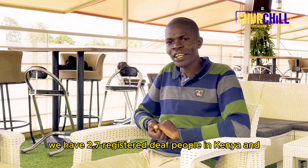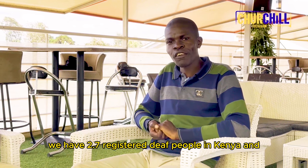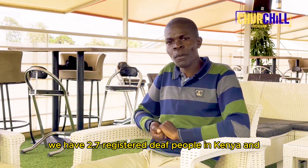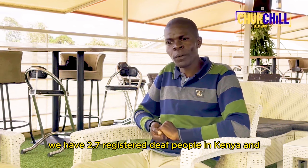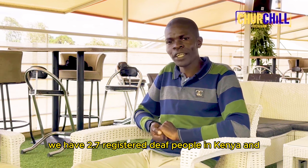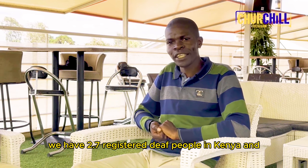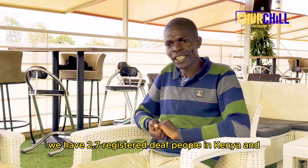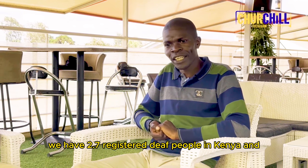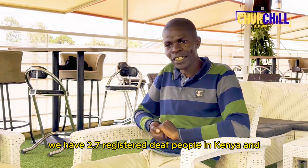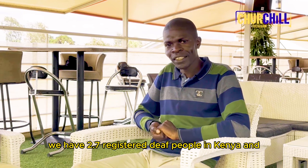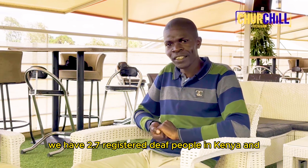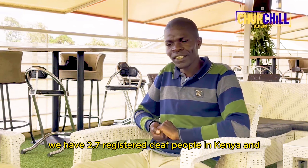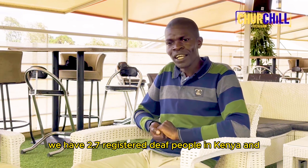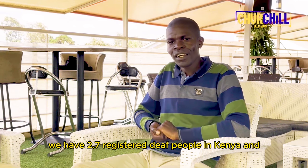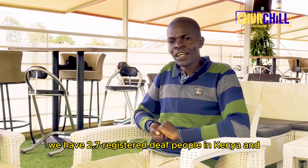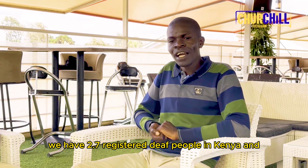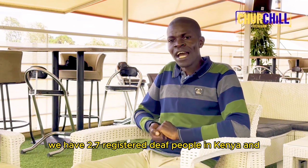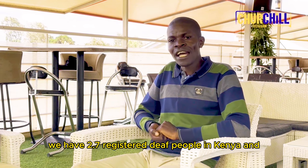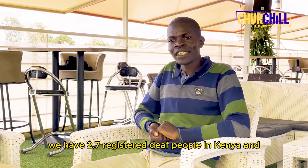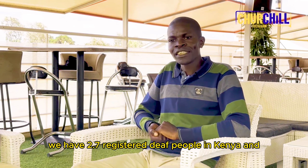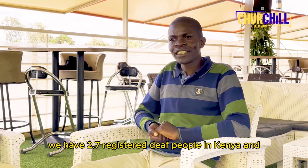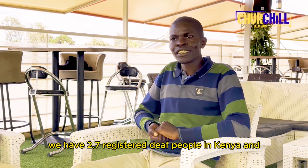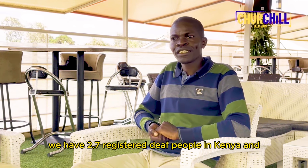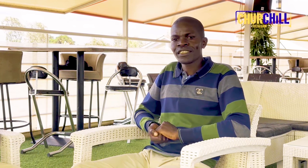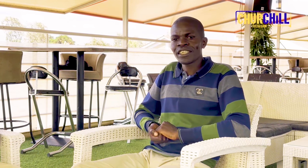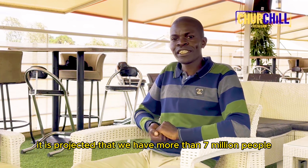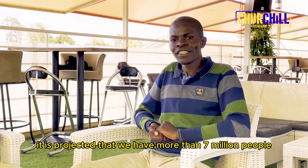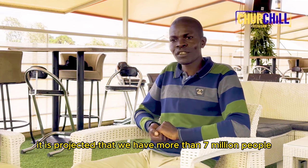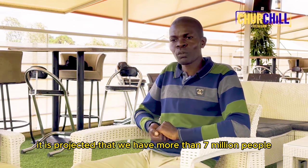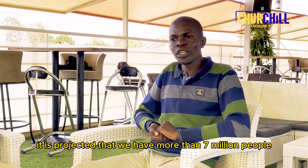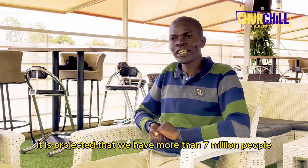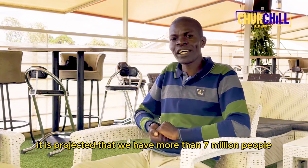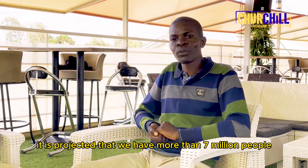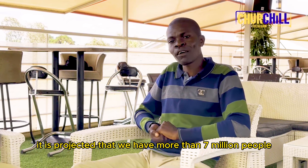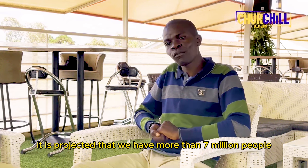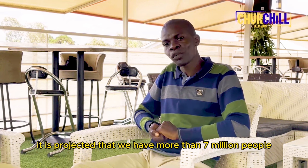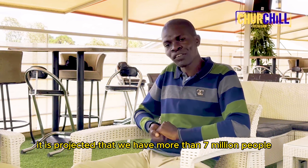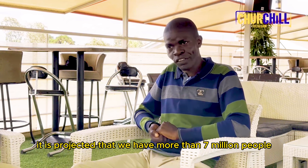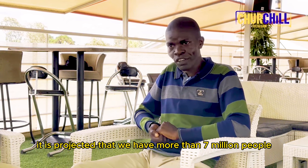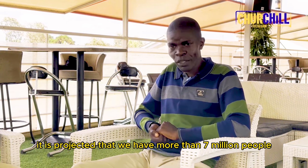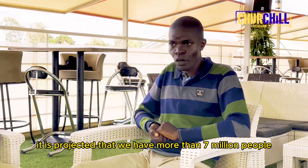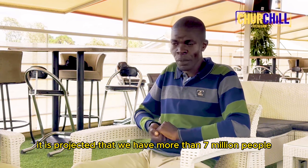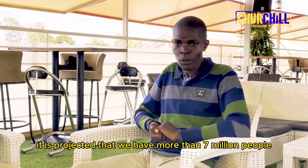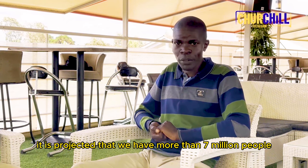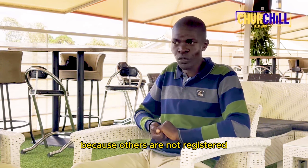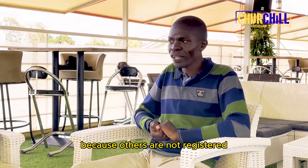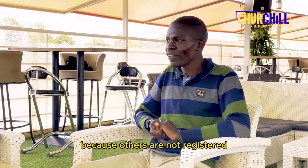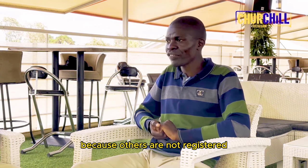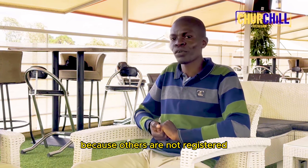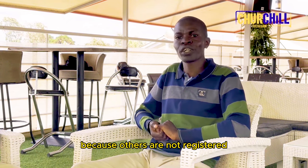deaf people in Kenya, and, it is projected that we have more than 7 million people, because others are not